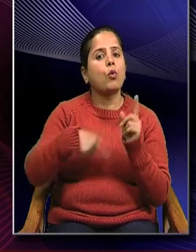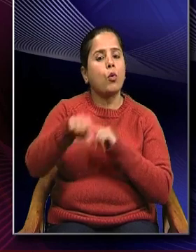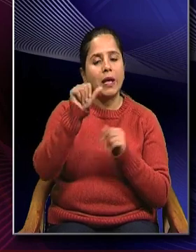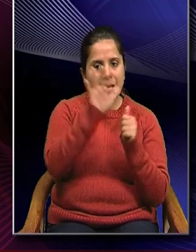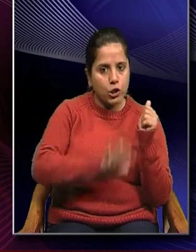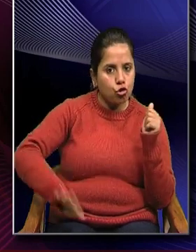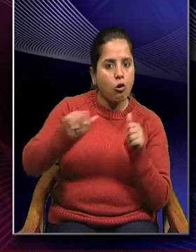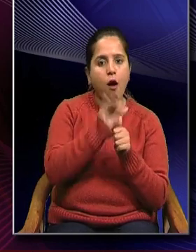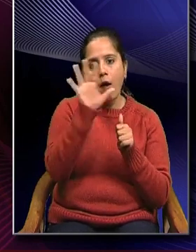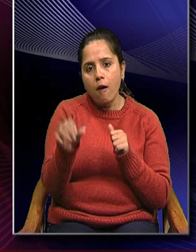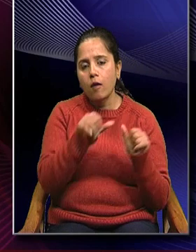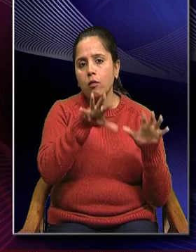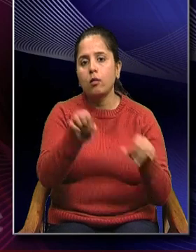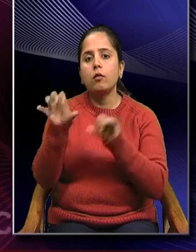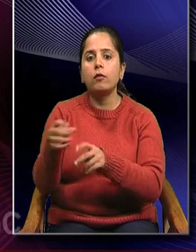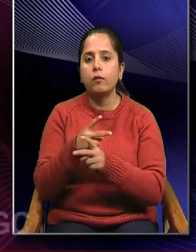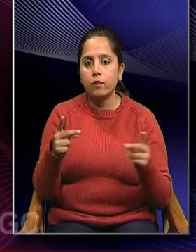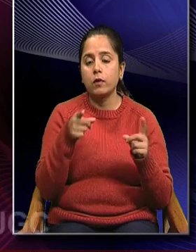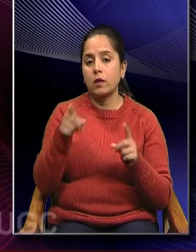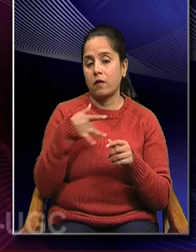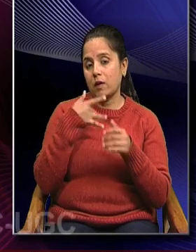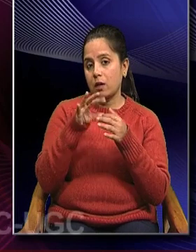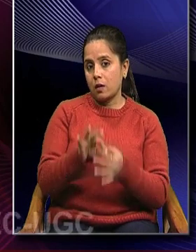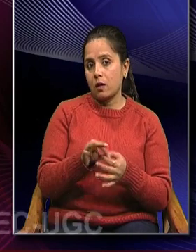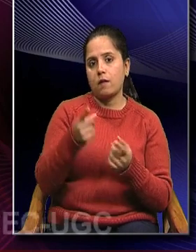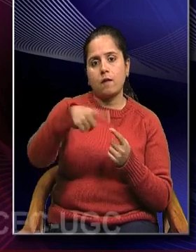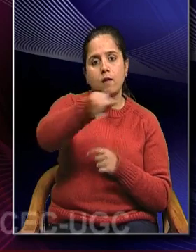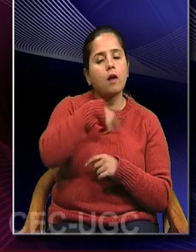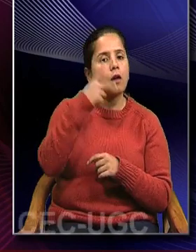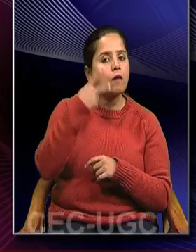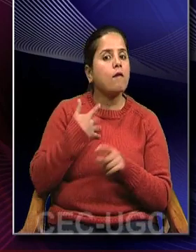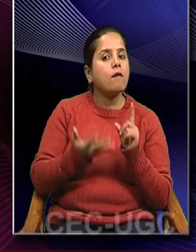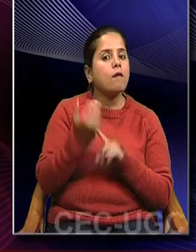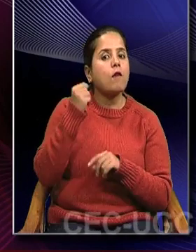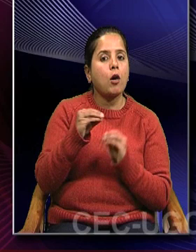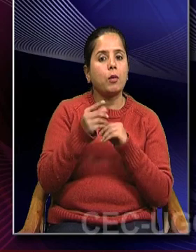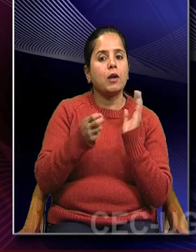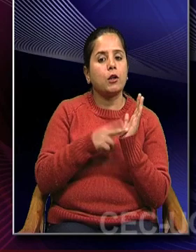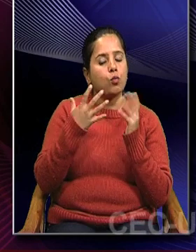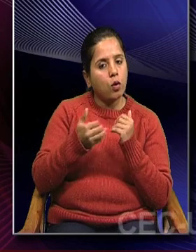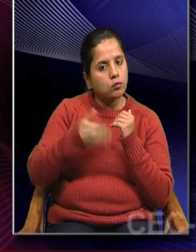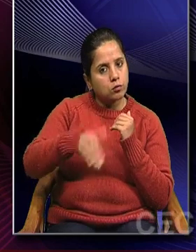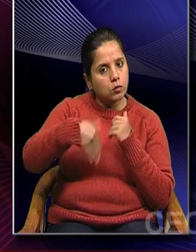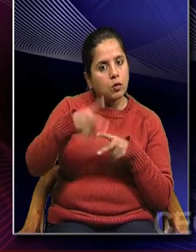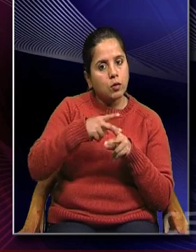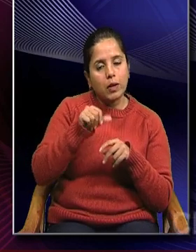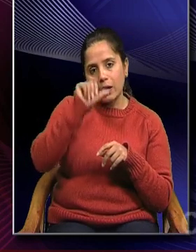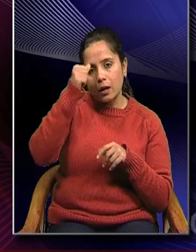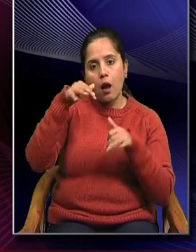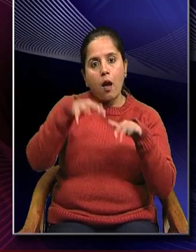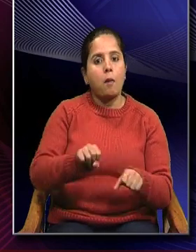Africa. So, in that sense, we find that Britain wanted to continue its Indian